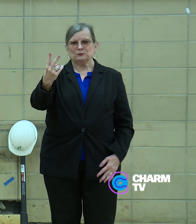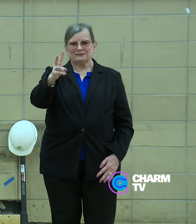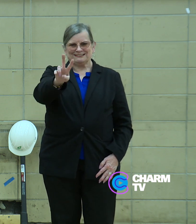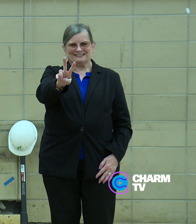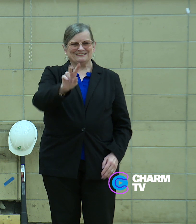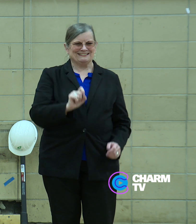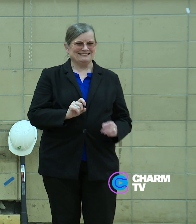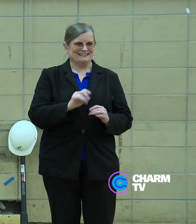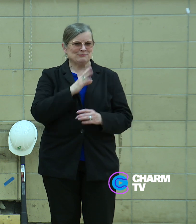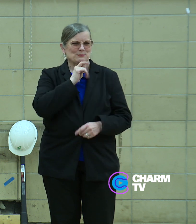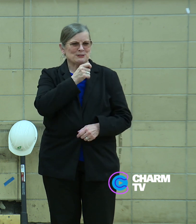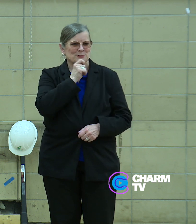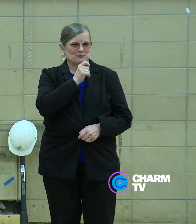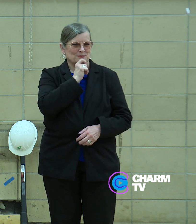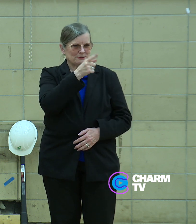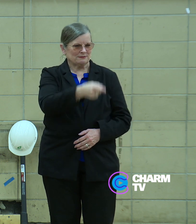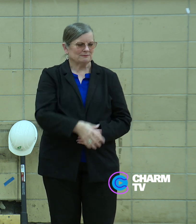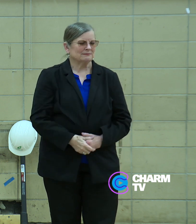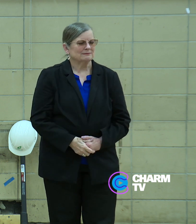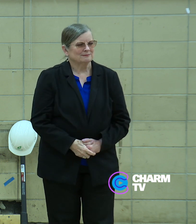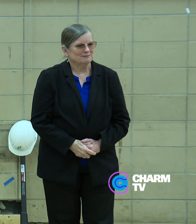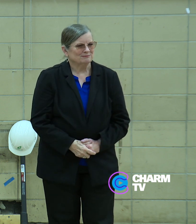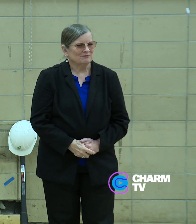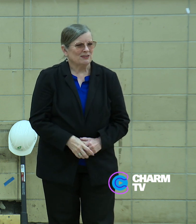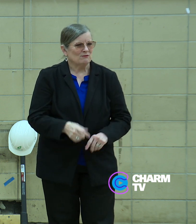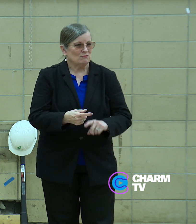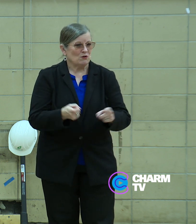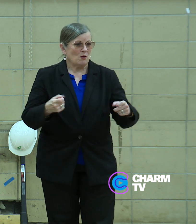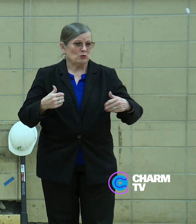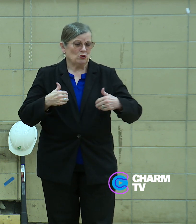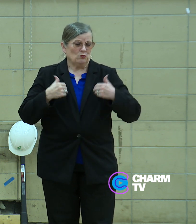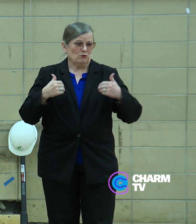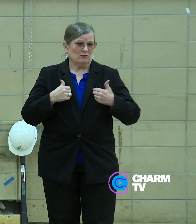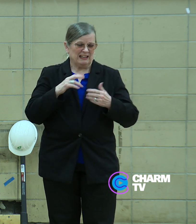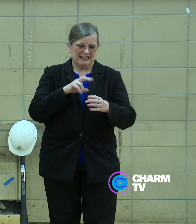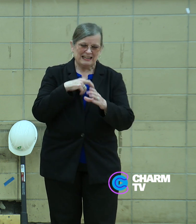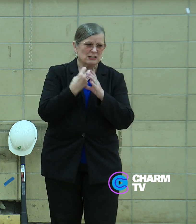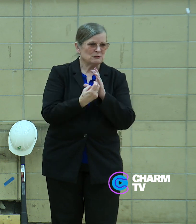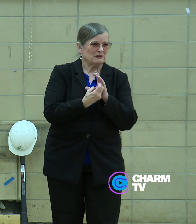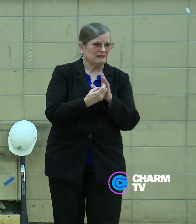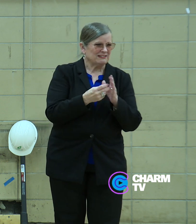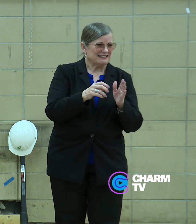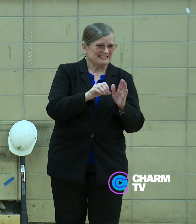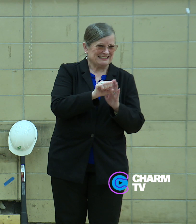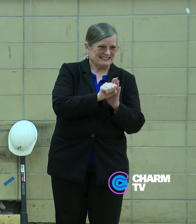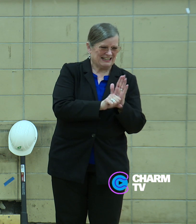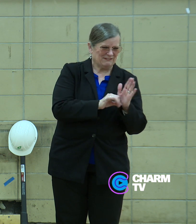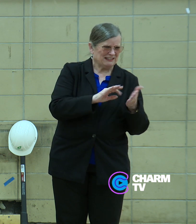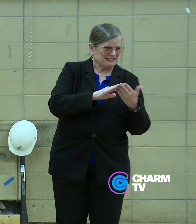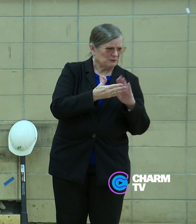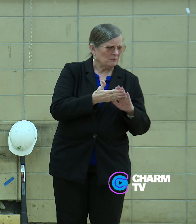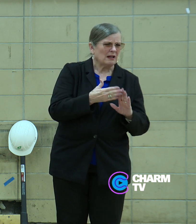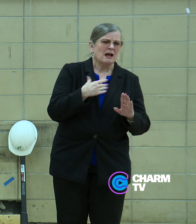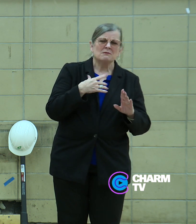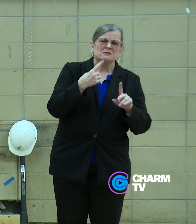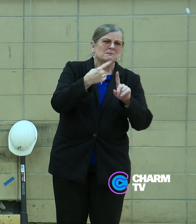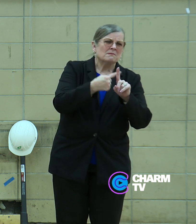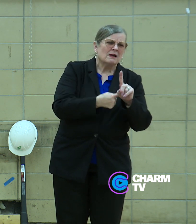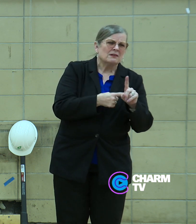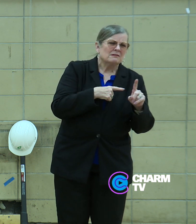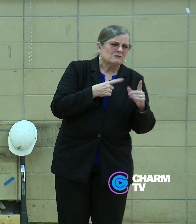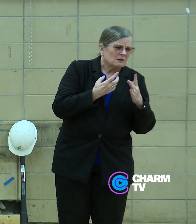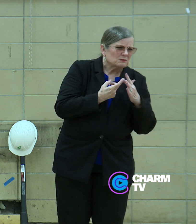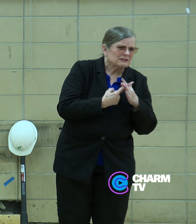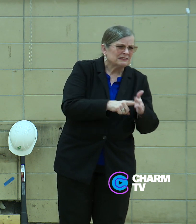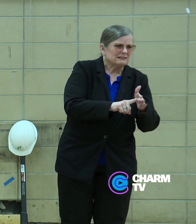your youth engagement strategy, as you mentioned, yep, in your State of the City last month. I'm wondering what the catalyst is